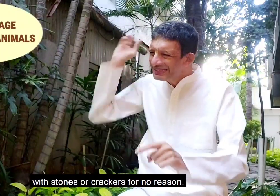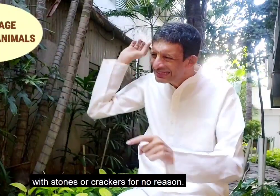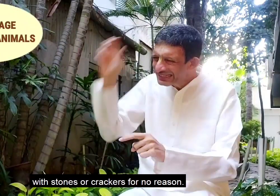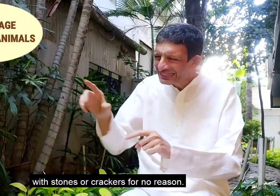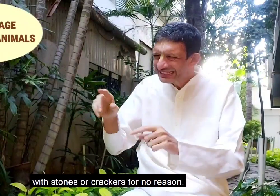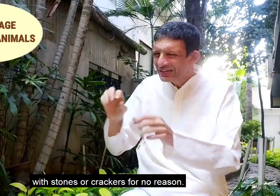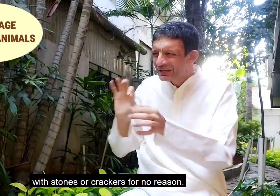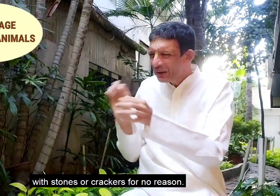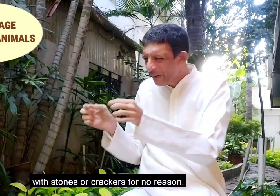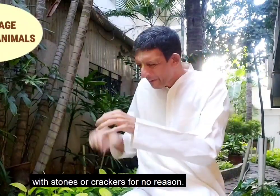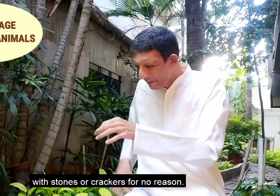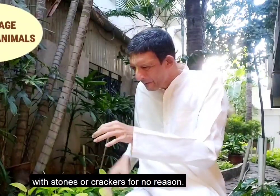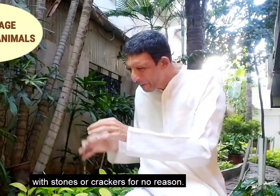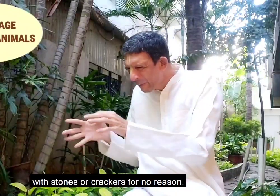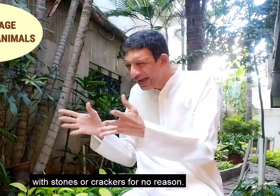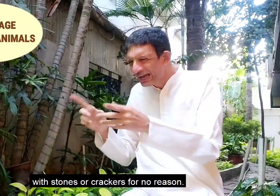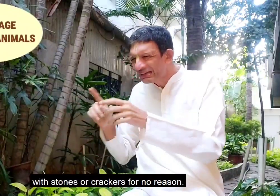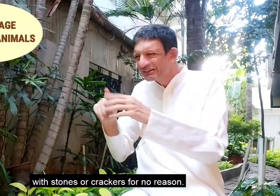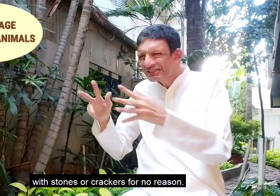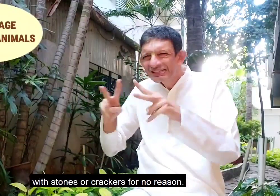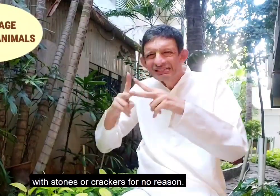With stones or crackers for no reason.